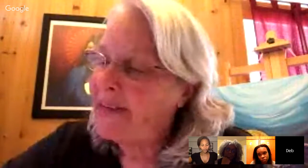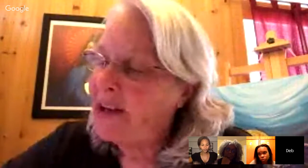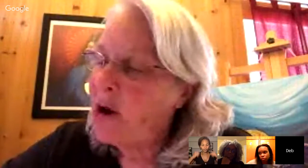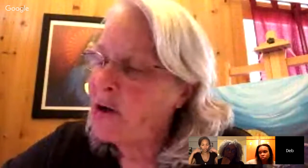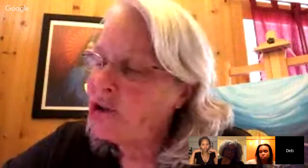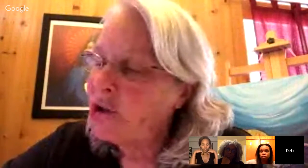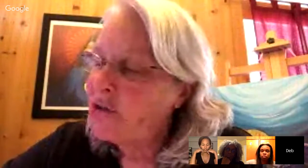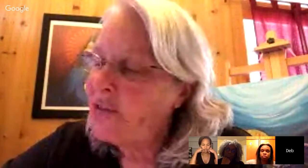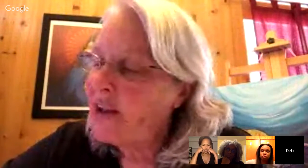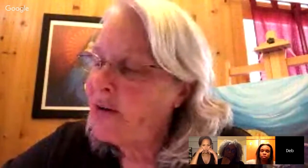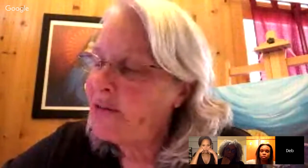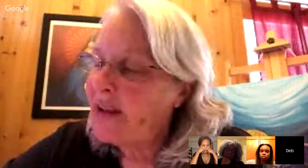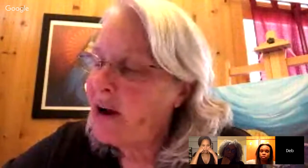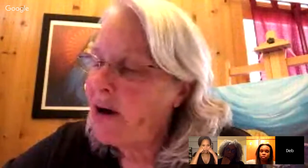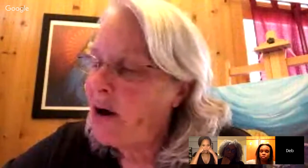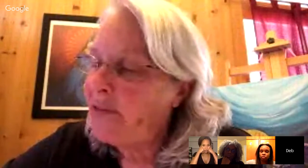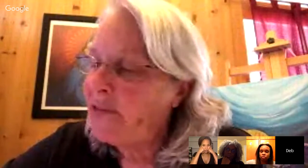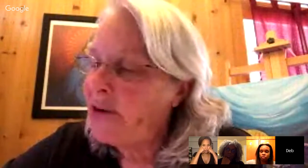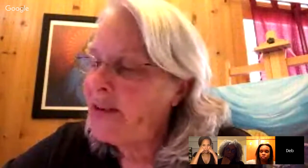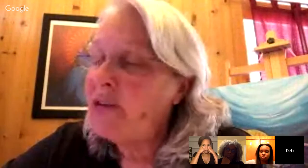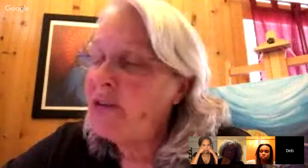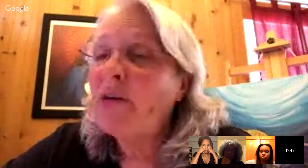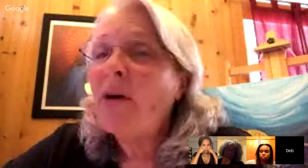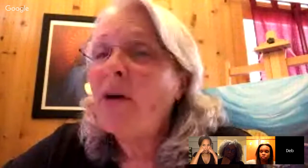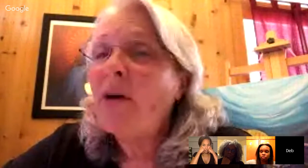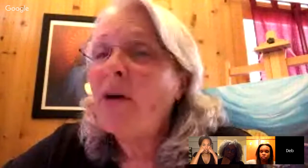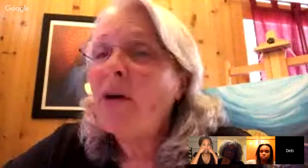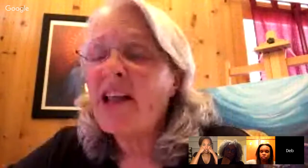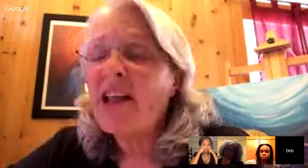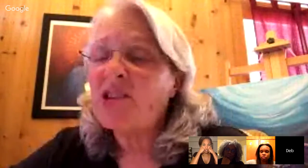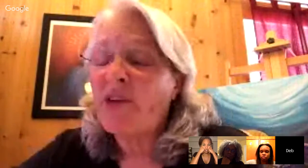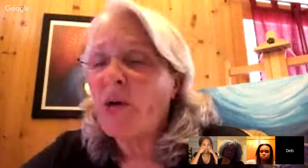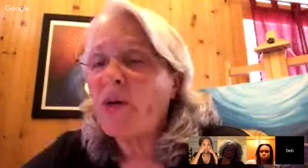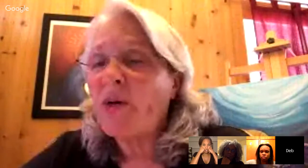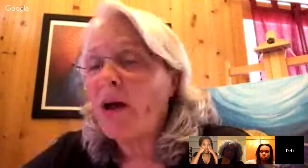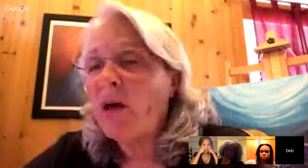you don't choose videos that aren't hard for you. Is that true? Are these challenges for you as well?